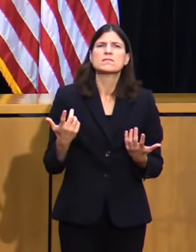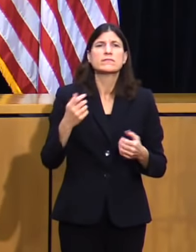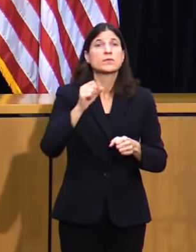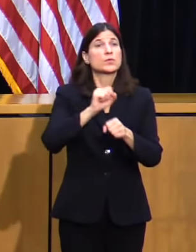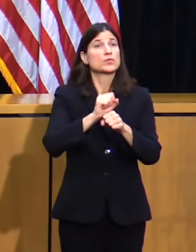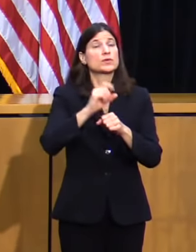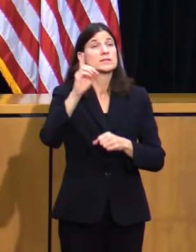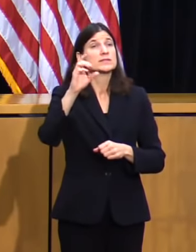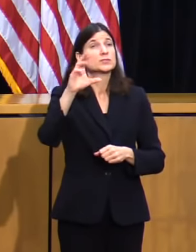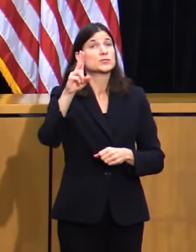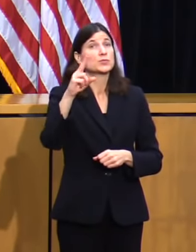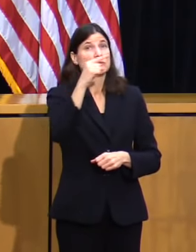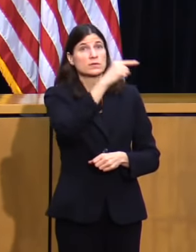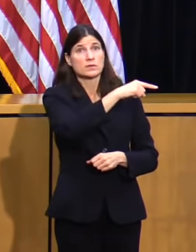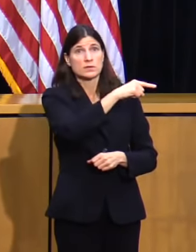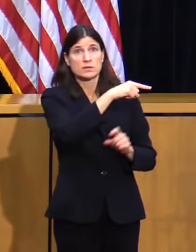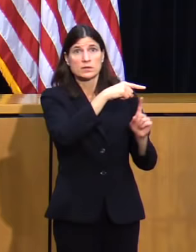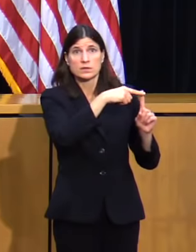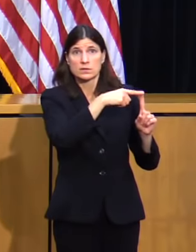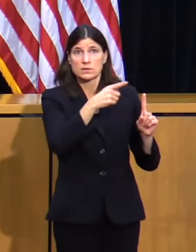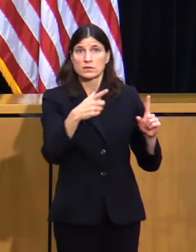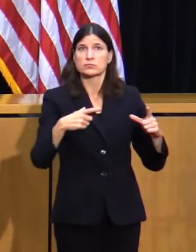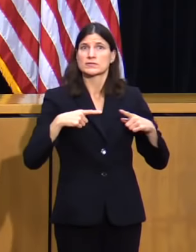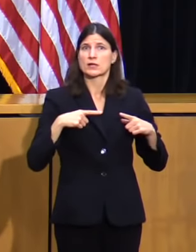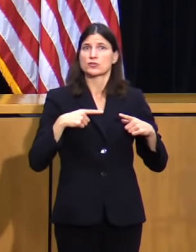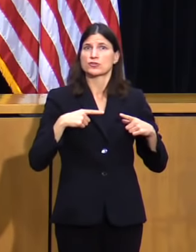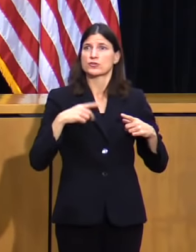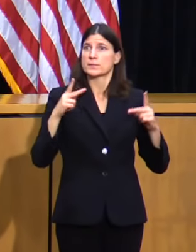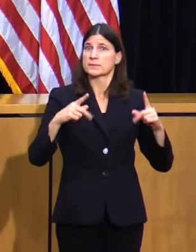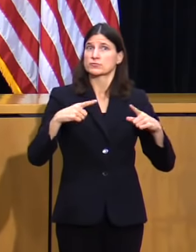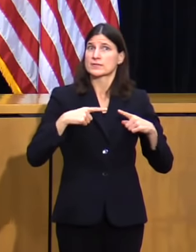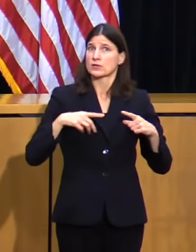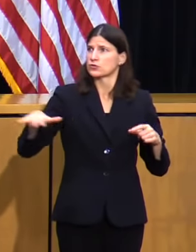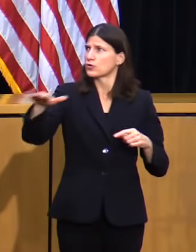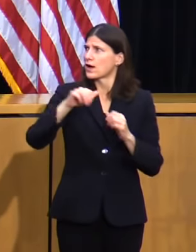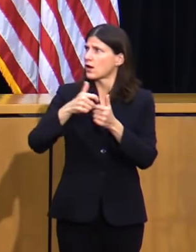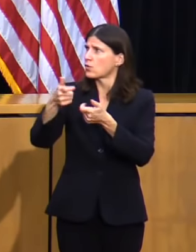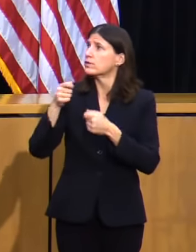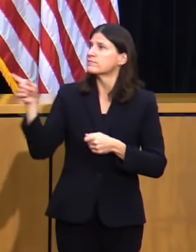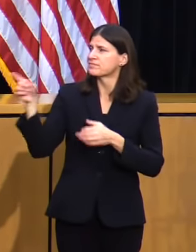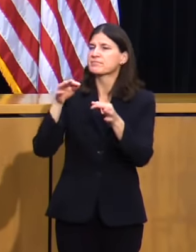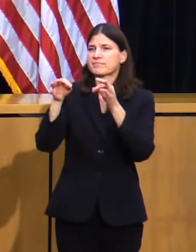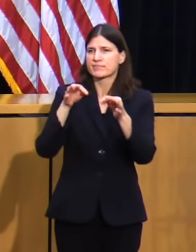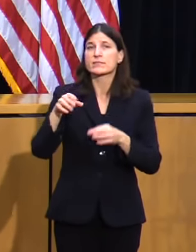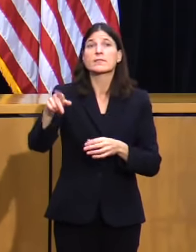emergency DCU? So we'll use some of our existing staff. We'll bring in